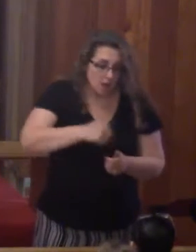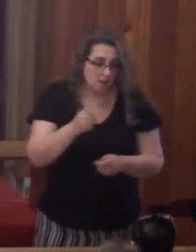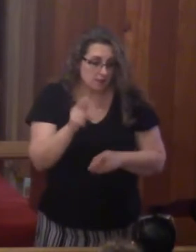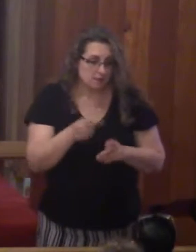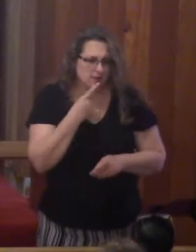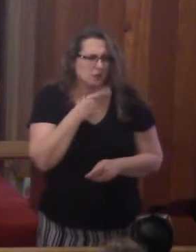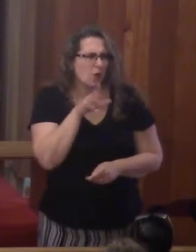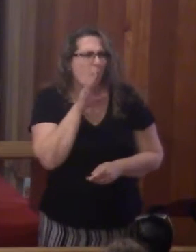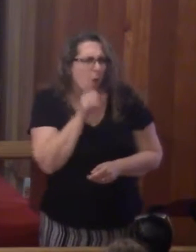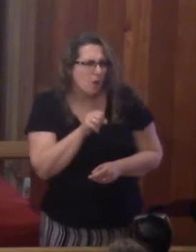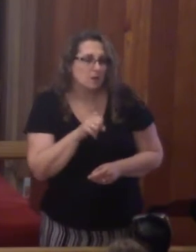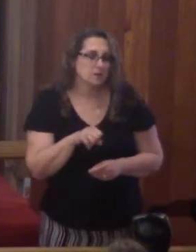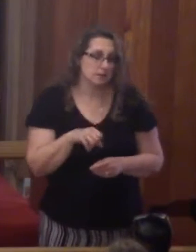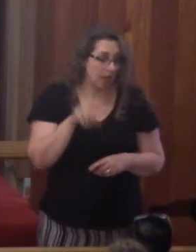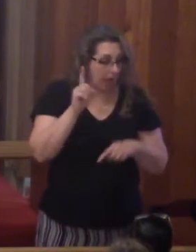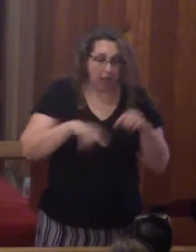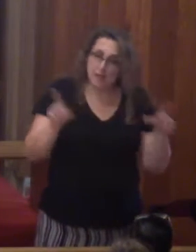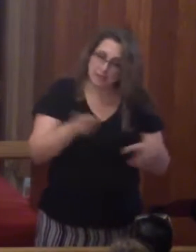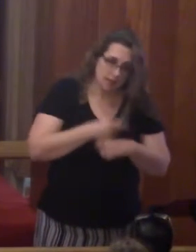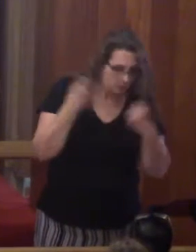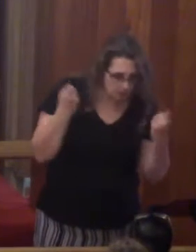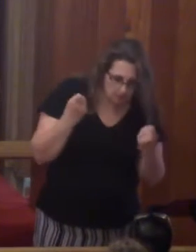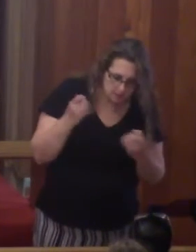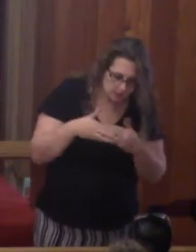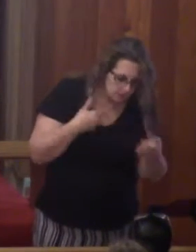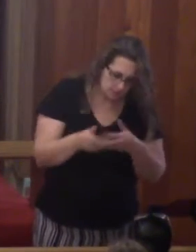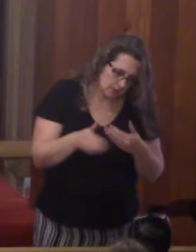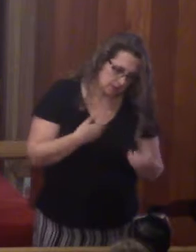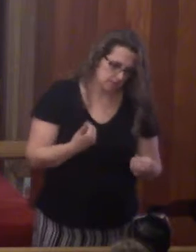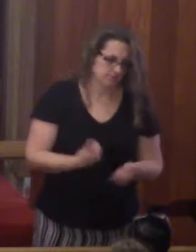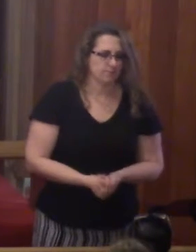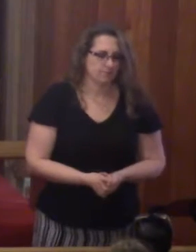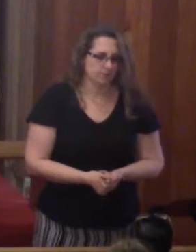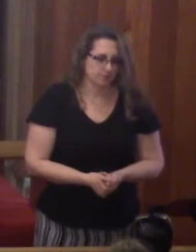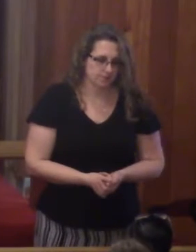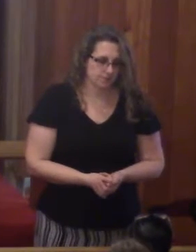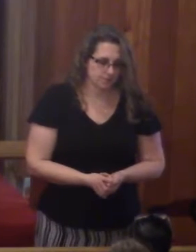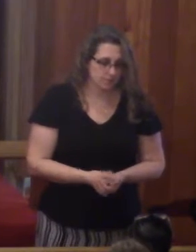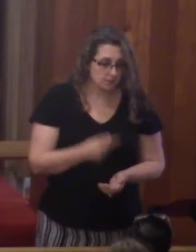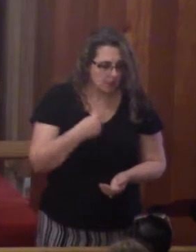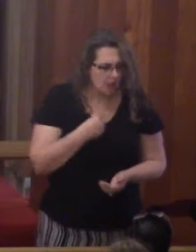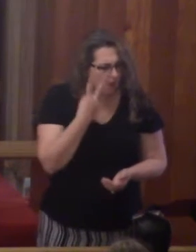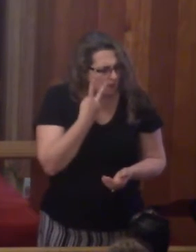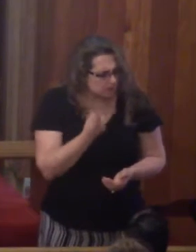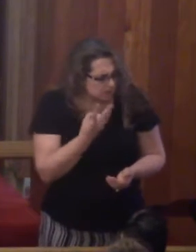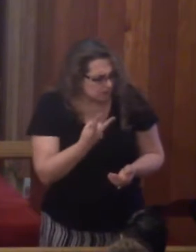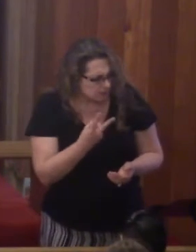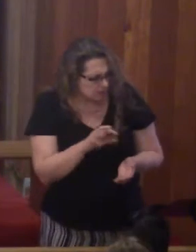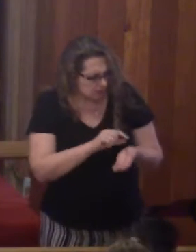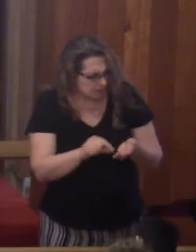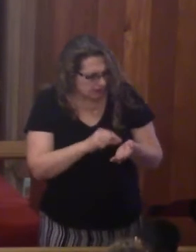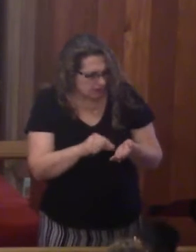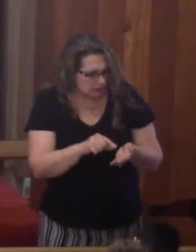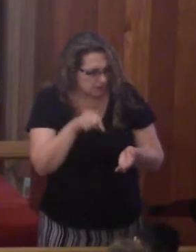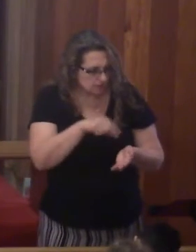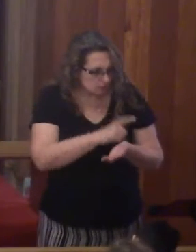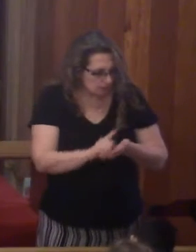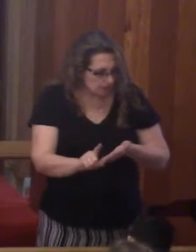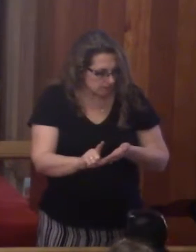say, well, you're old. So I can't win either way I go. It's all right. But I was looking at the text this